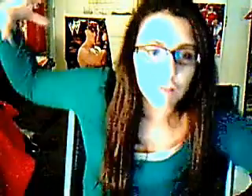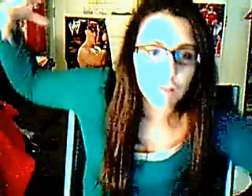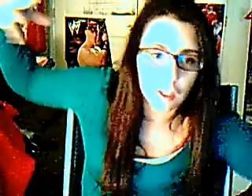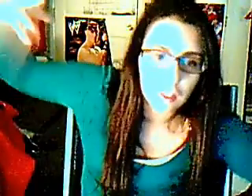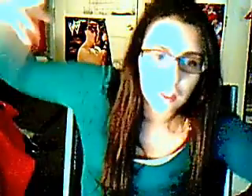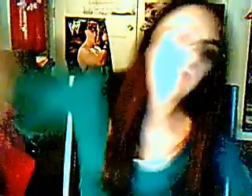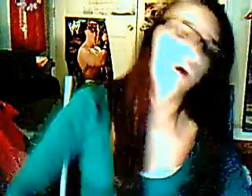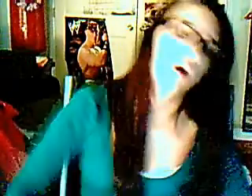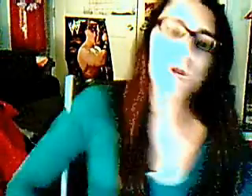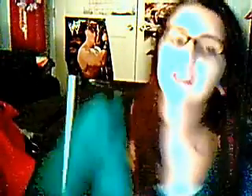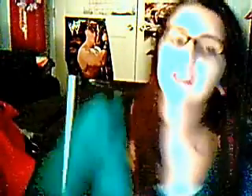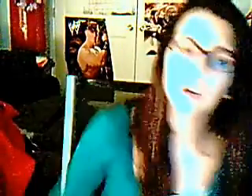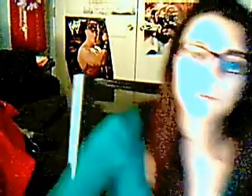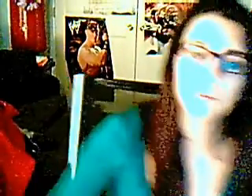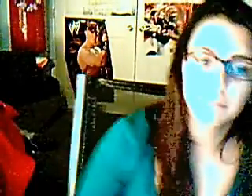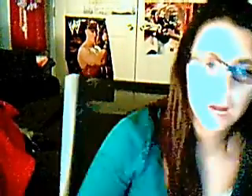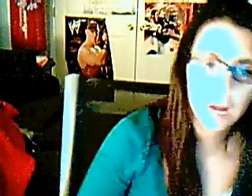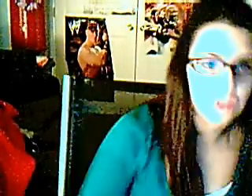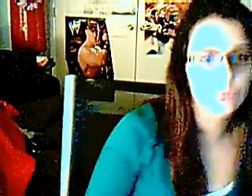Fuck it. Alright, my new